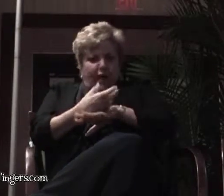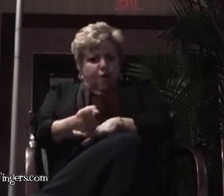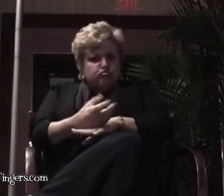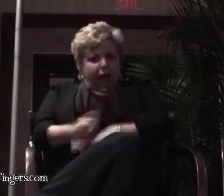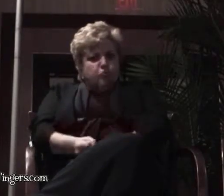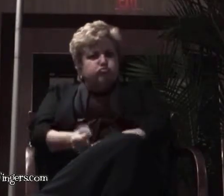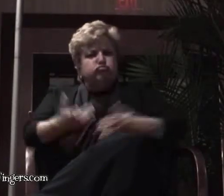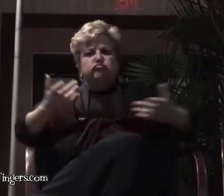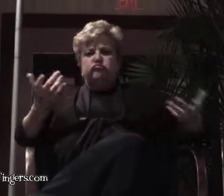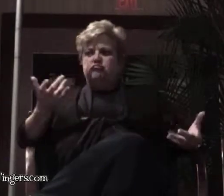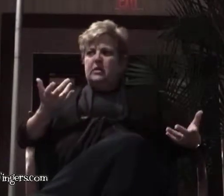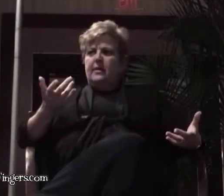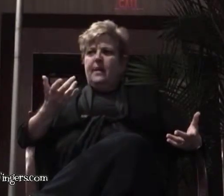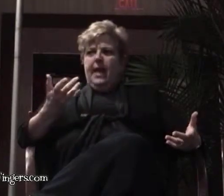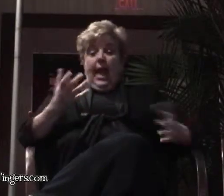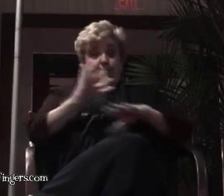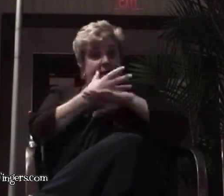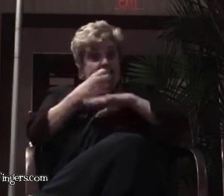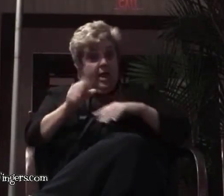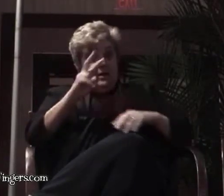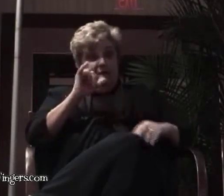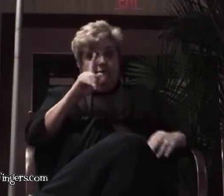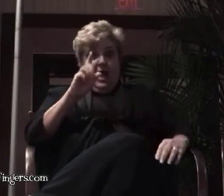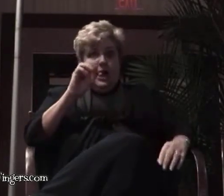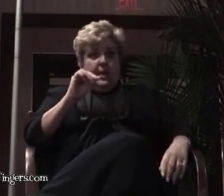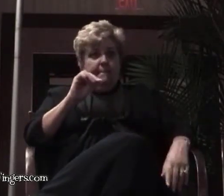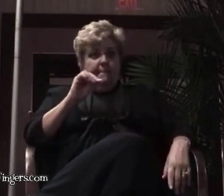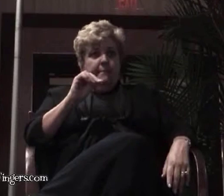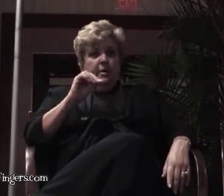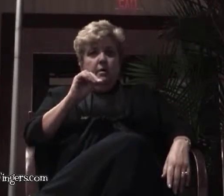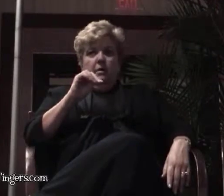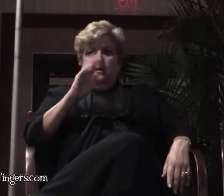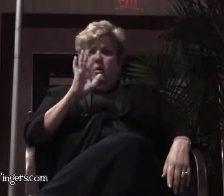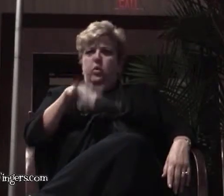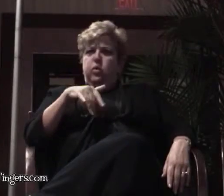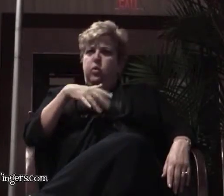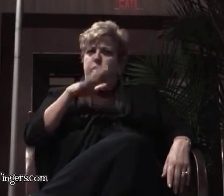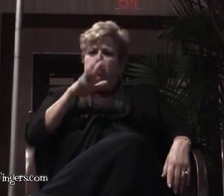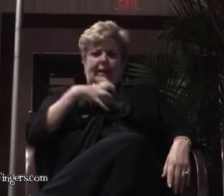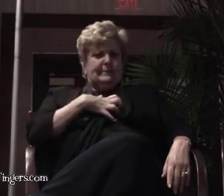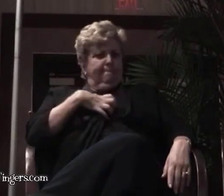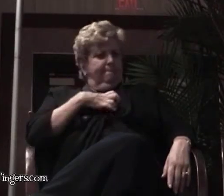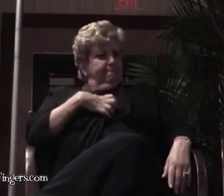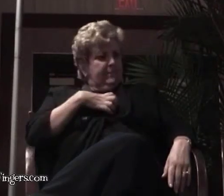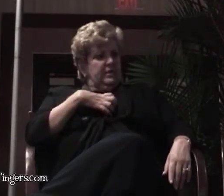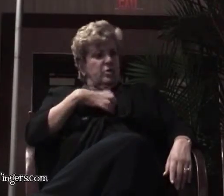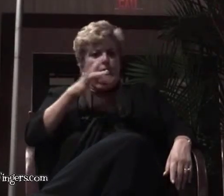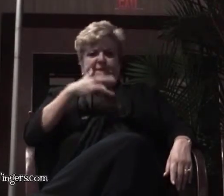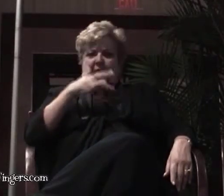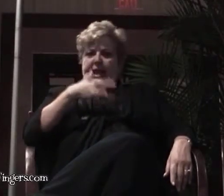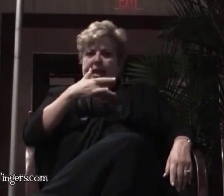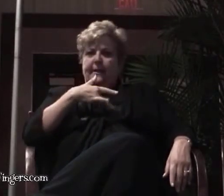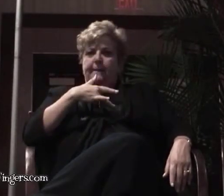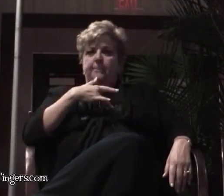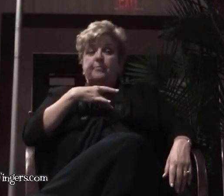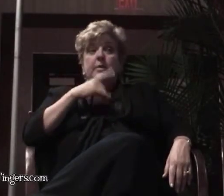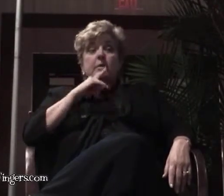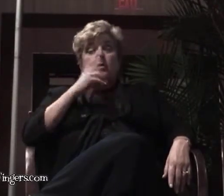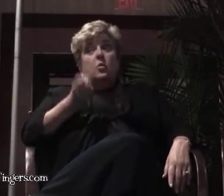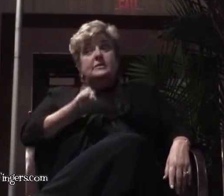And being out of Valium and even taking a lot of Valium is a miserable place to be. Now, there was a lot of stuff on TV about how it